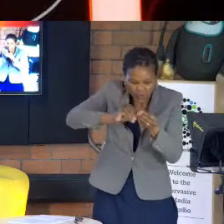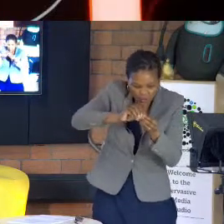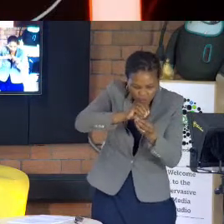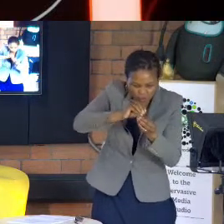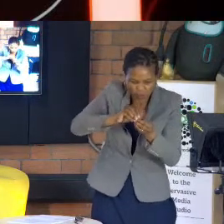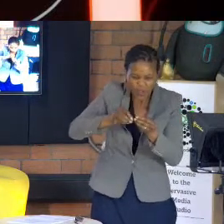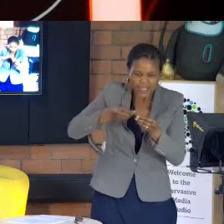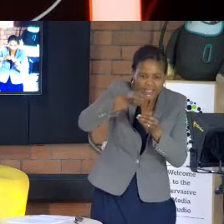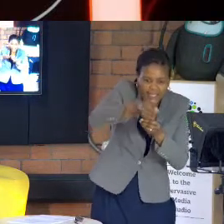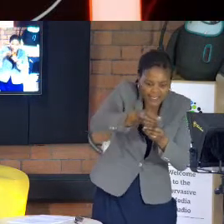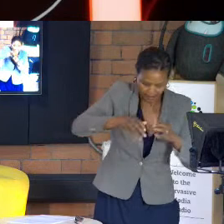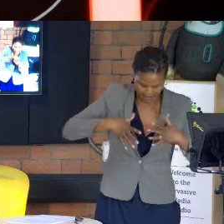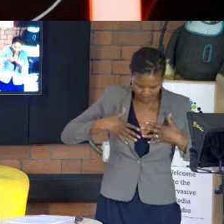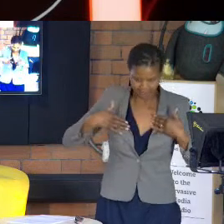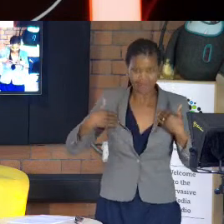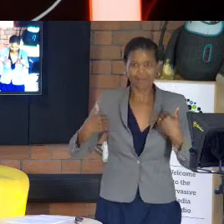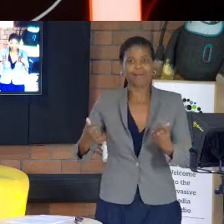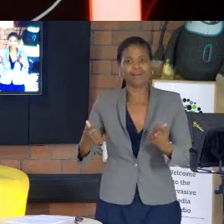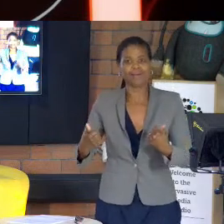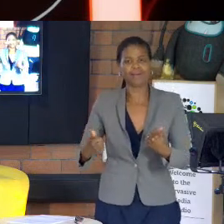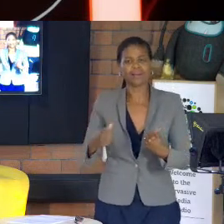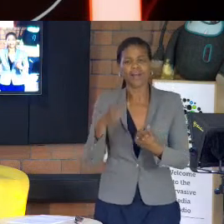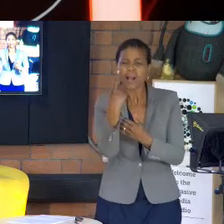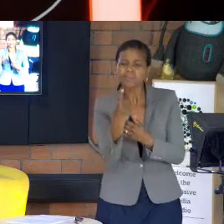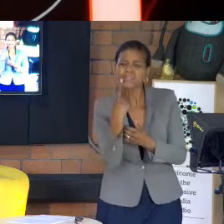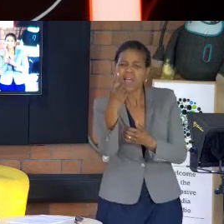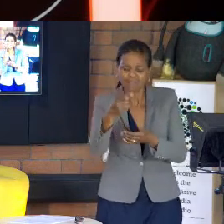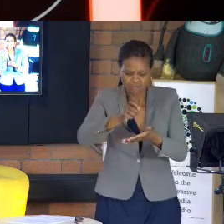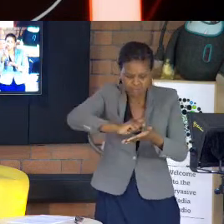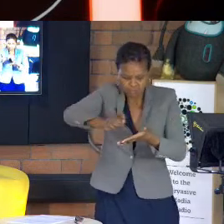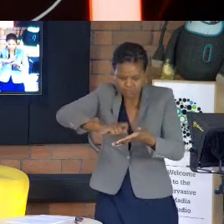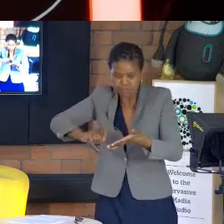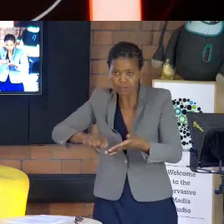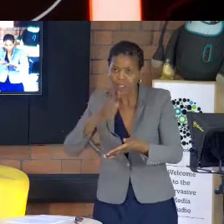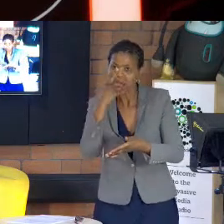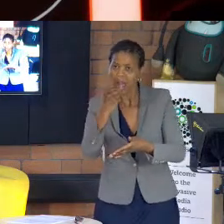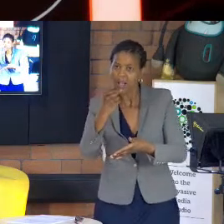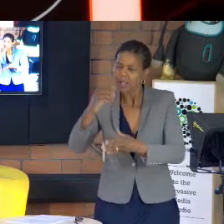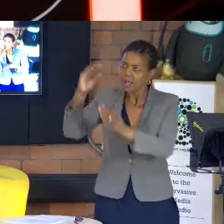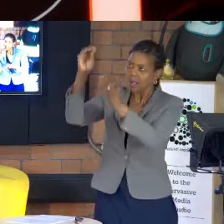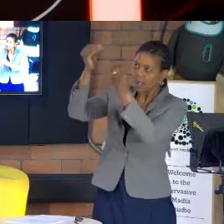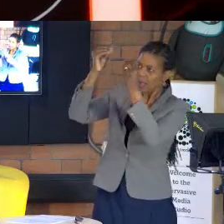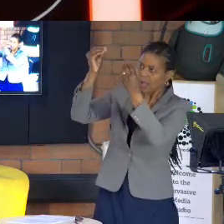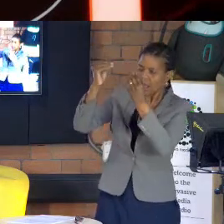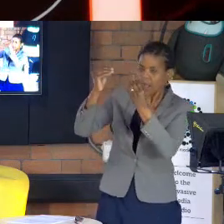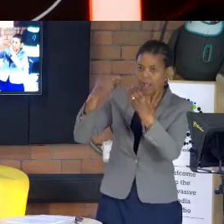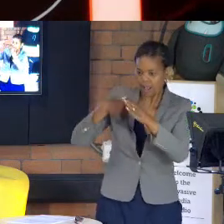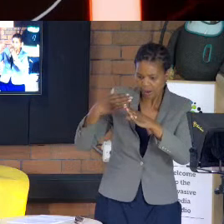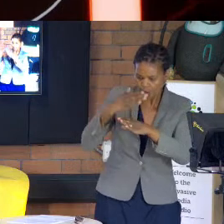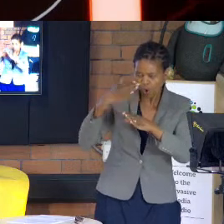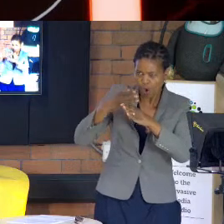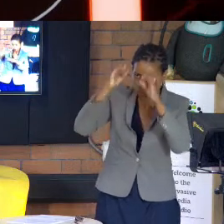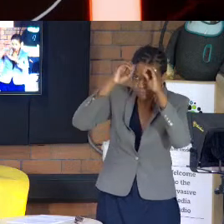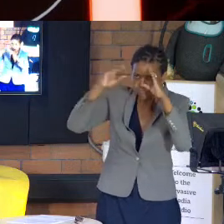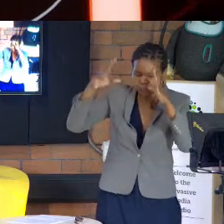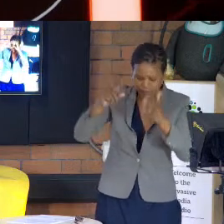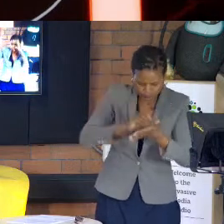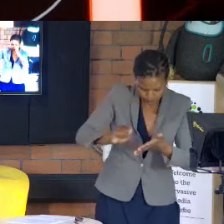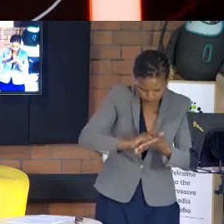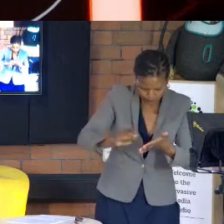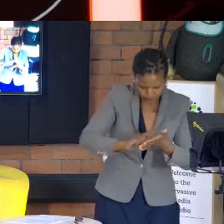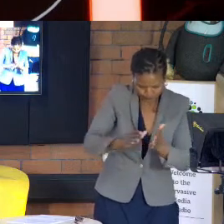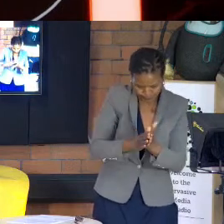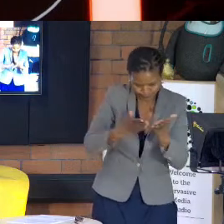great scribe who recorded what he thought, and through these actions, Imhotep's knowledge could be